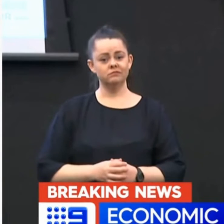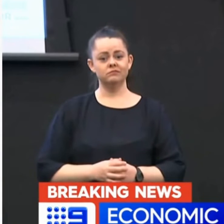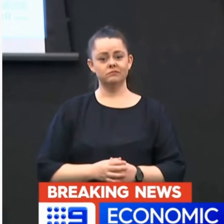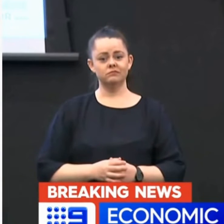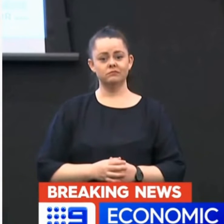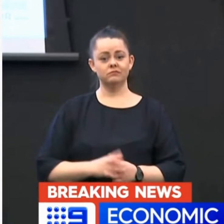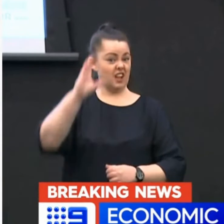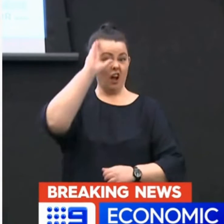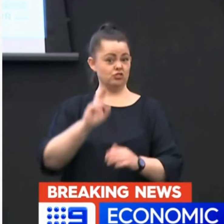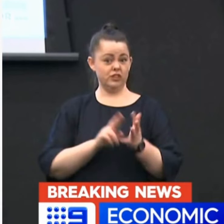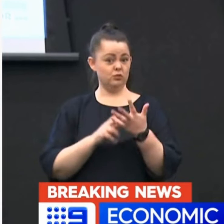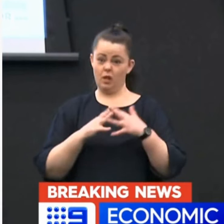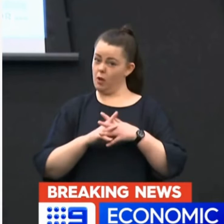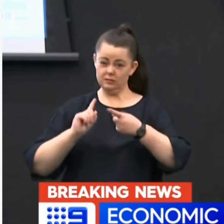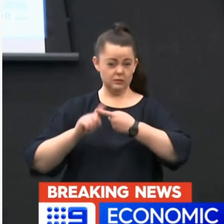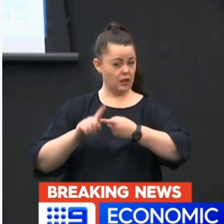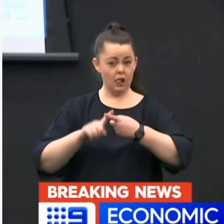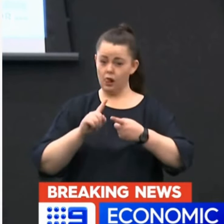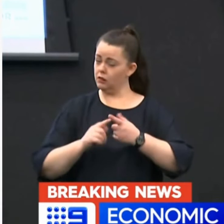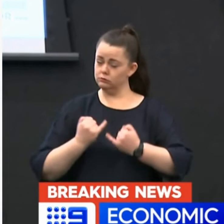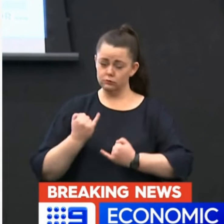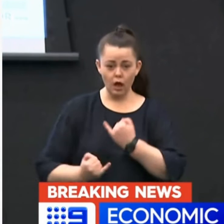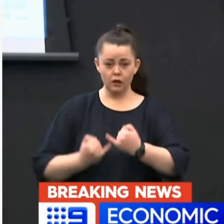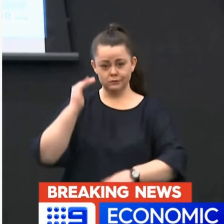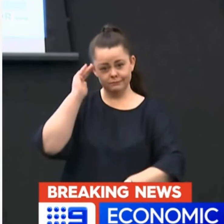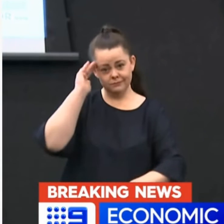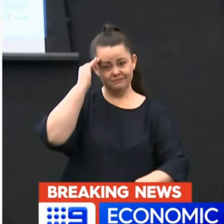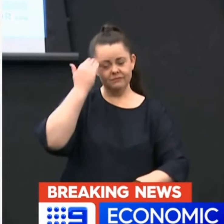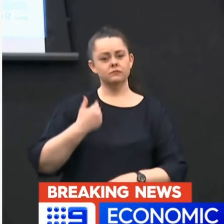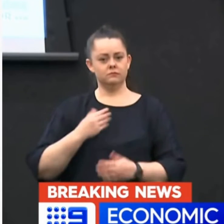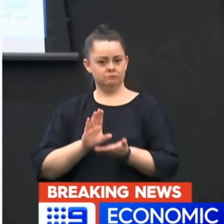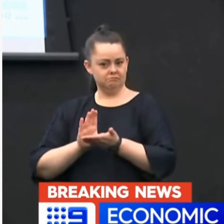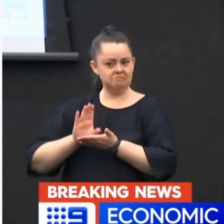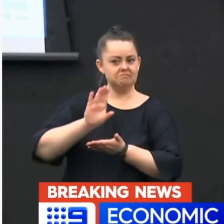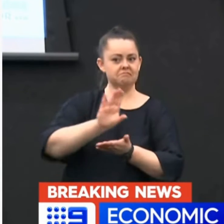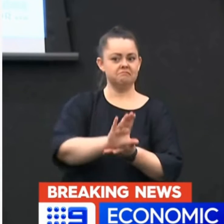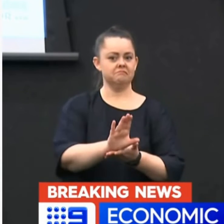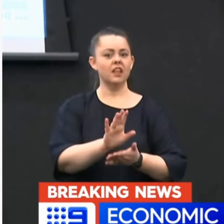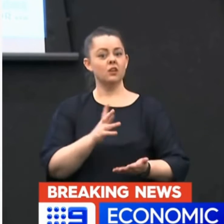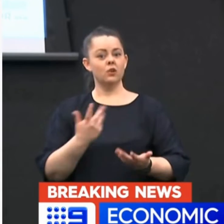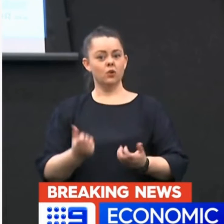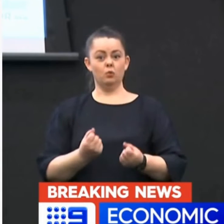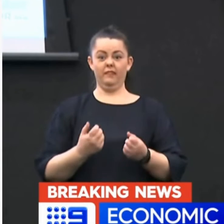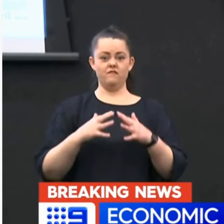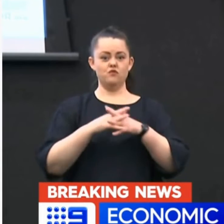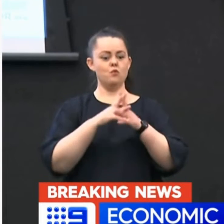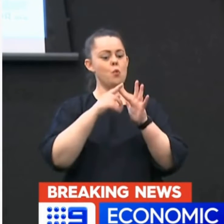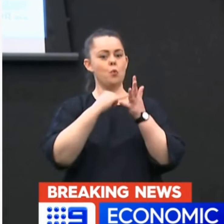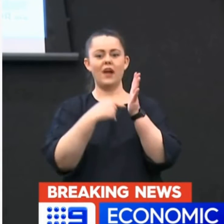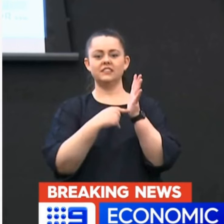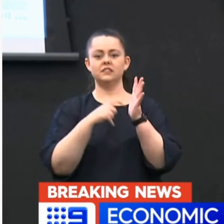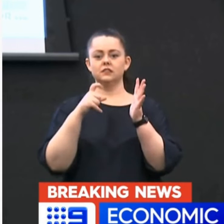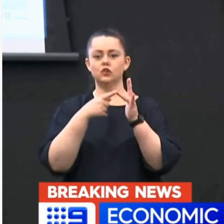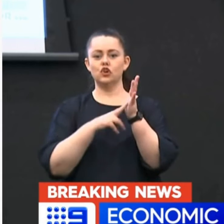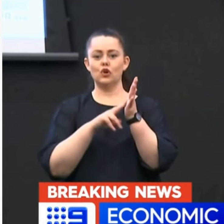still doing it tough. Our $5 billion West Invest Fund, as part of our West Connects transaction, will provide